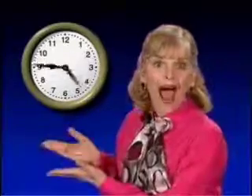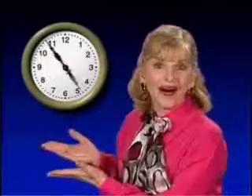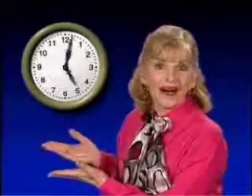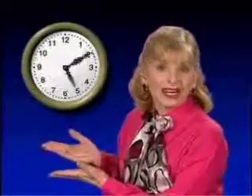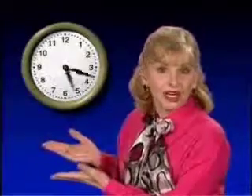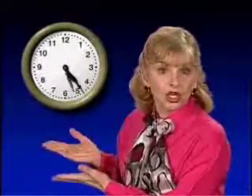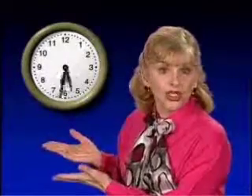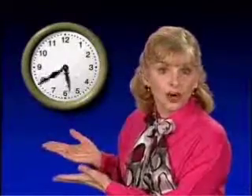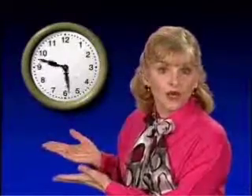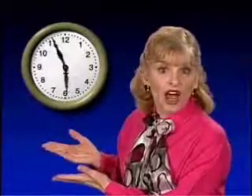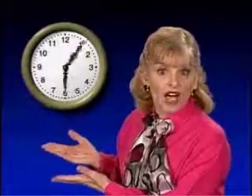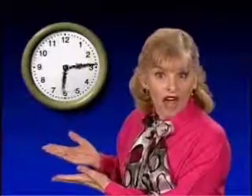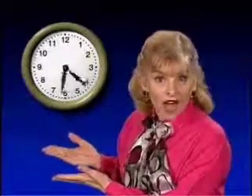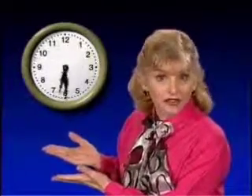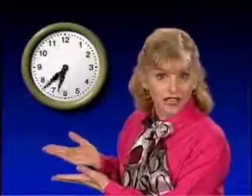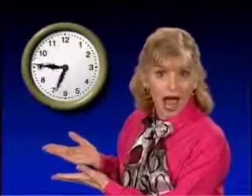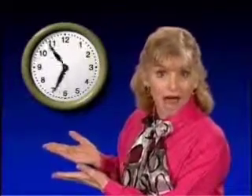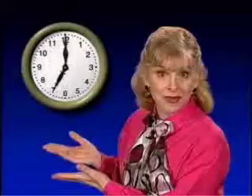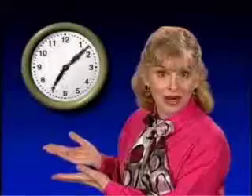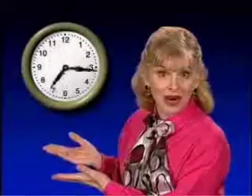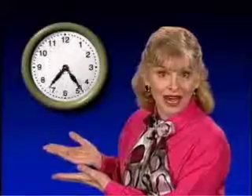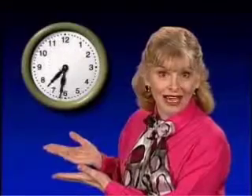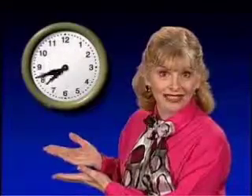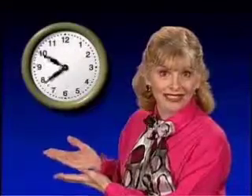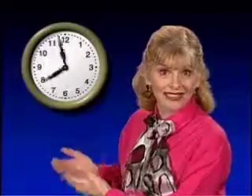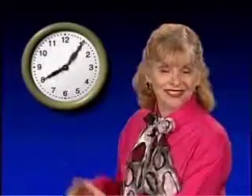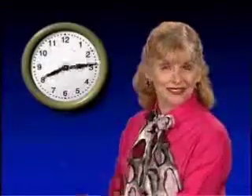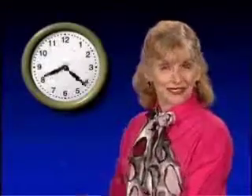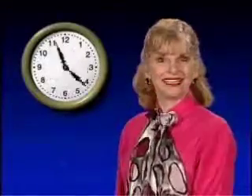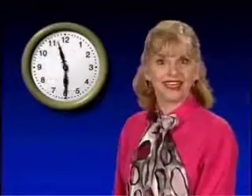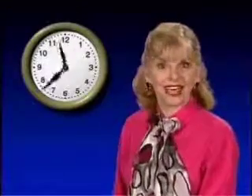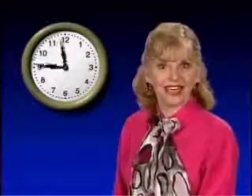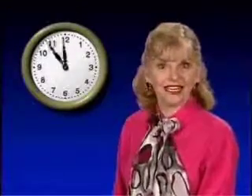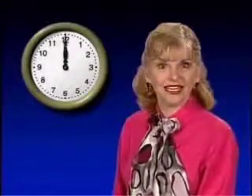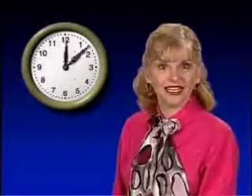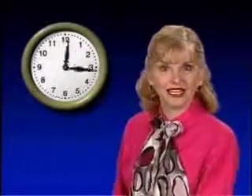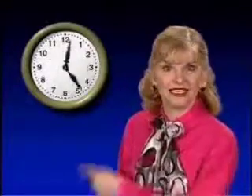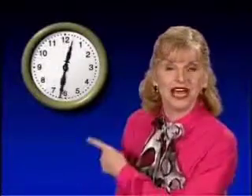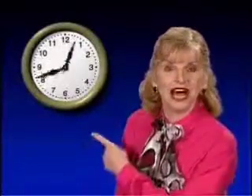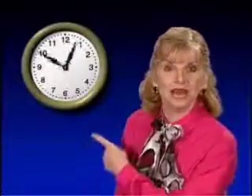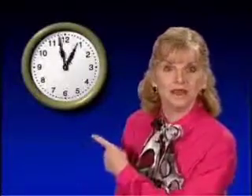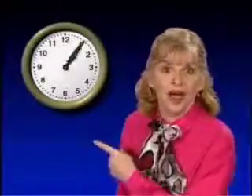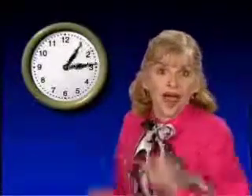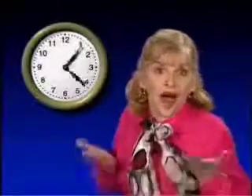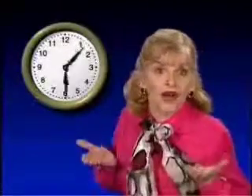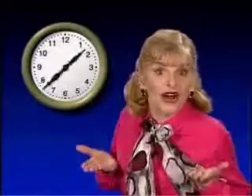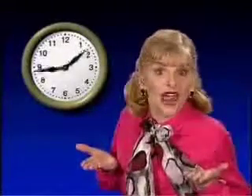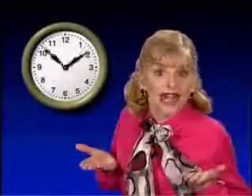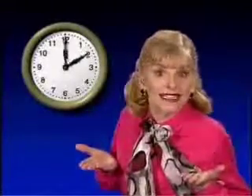Wow, it looks like we've got a lot of time on our hands. Get it? Time on our hands?